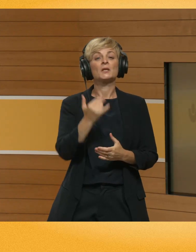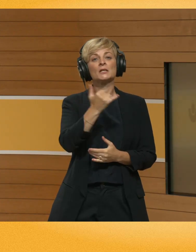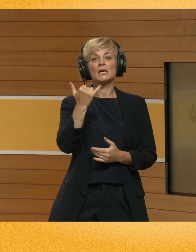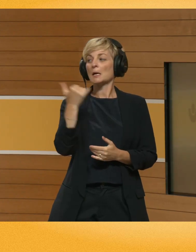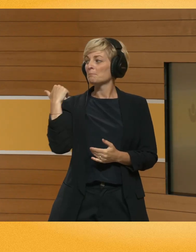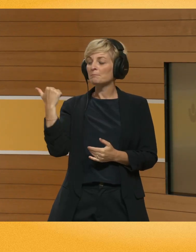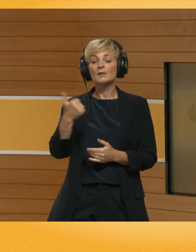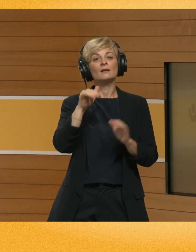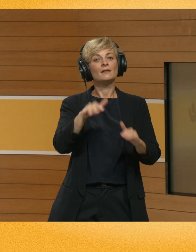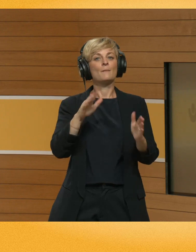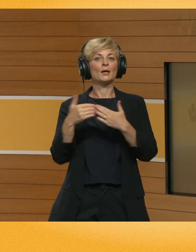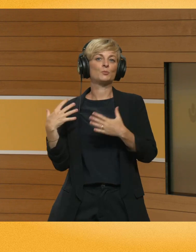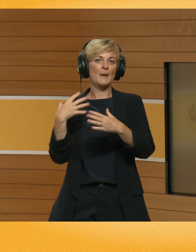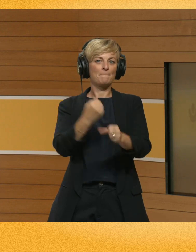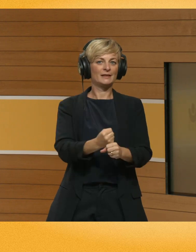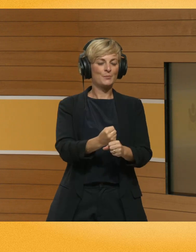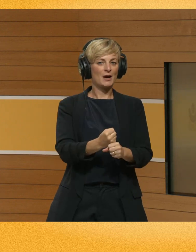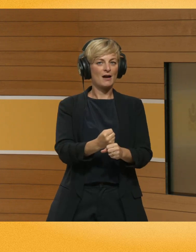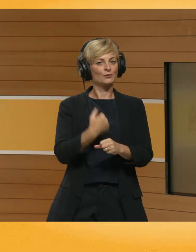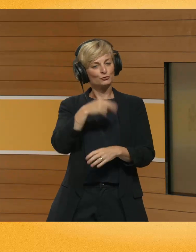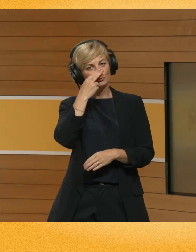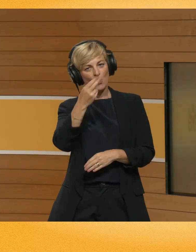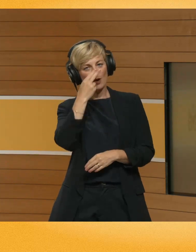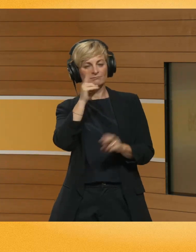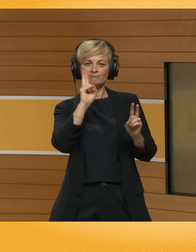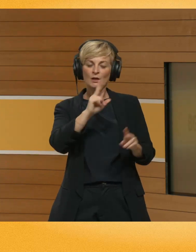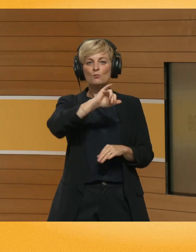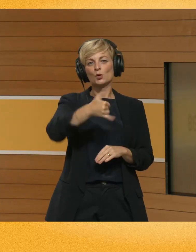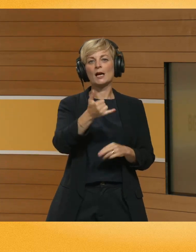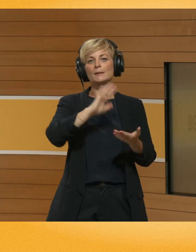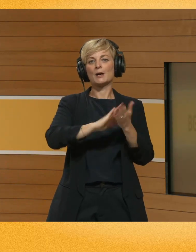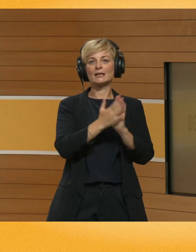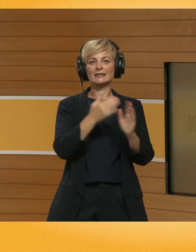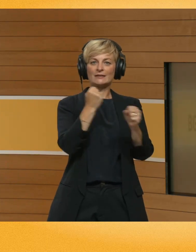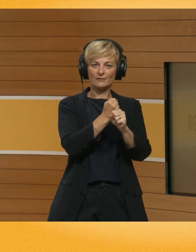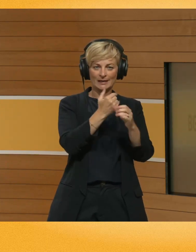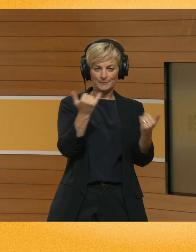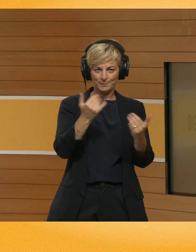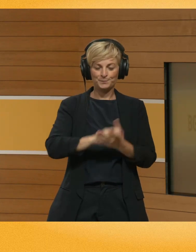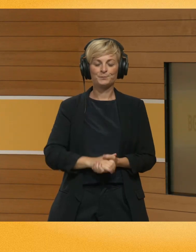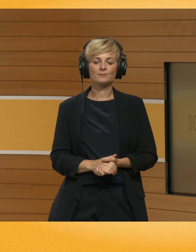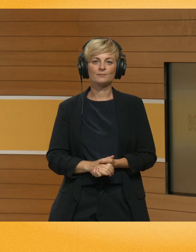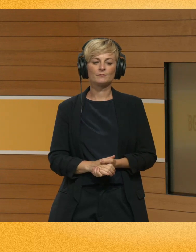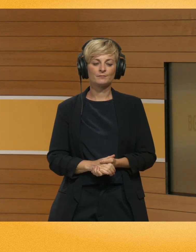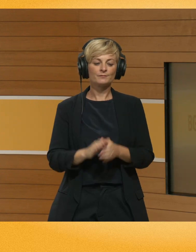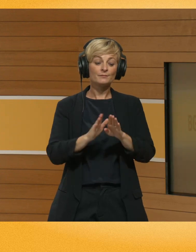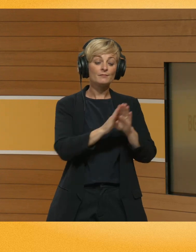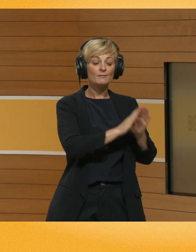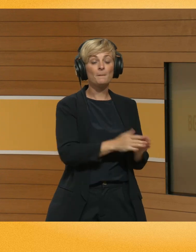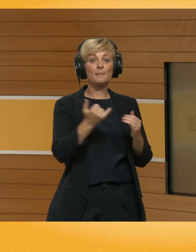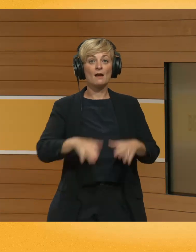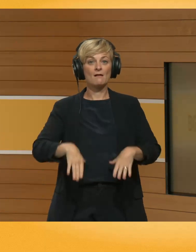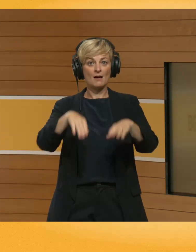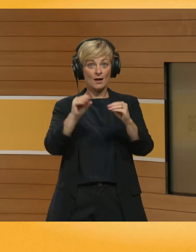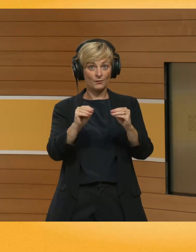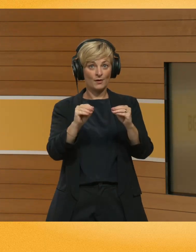works in practice. So, not to lose too much time, I'm going to start with the presentation of the project. Magnet